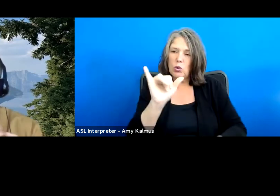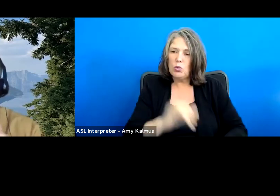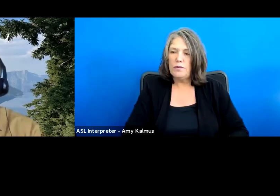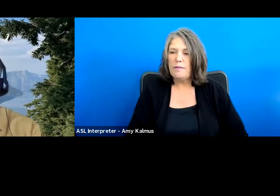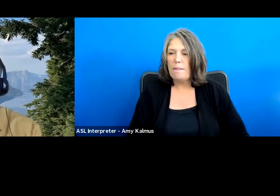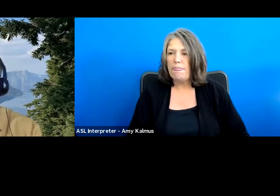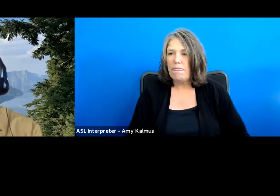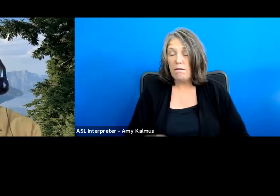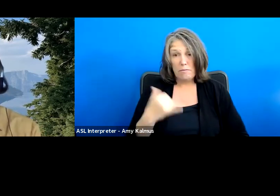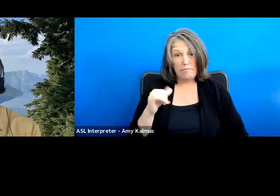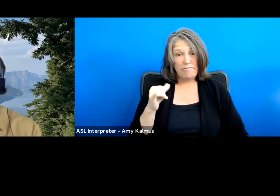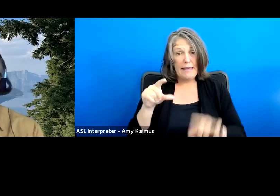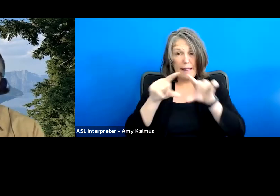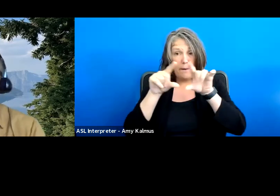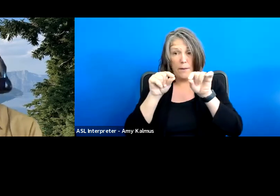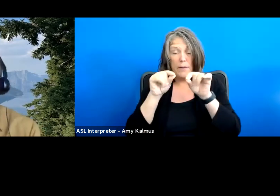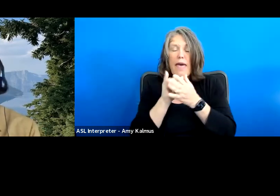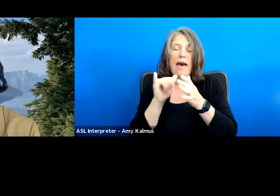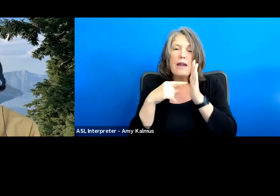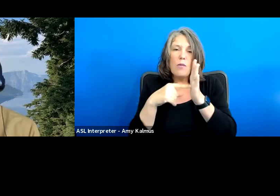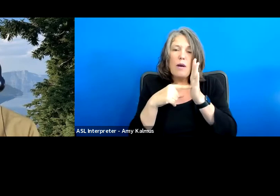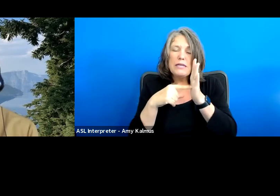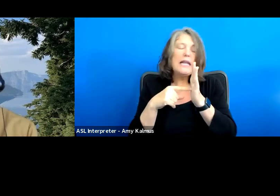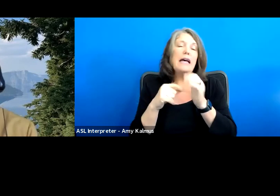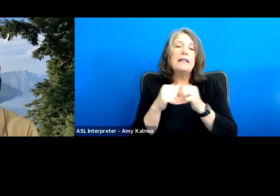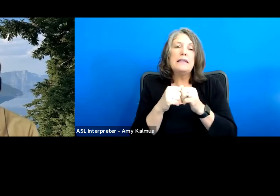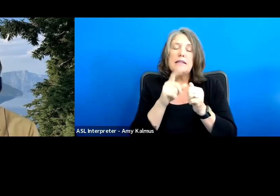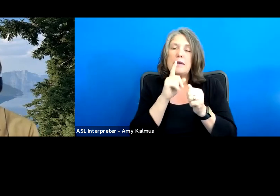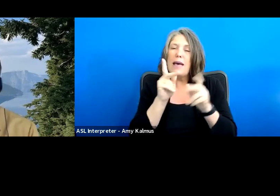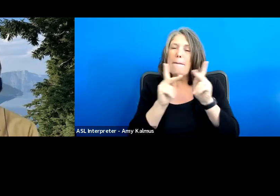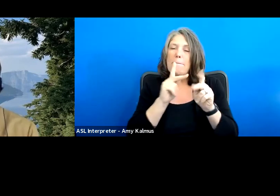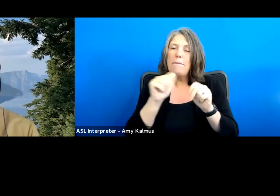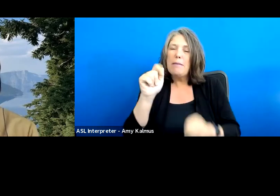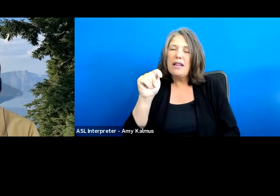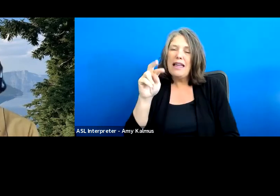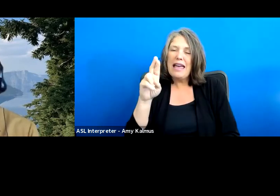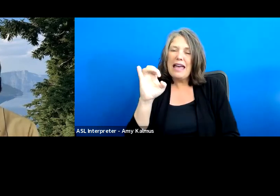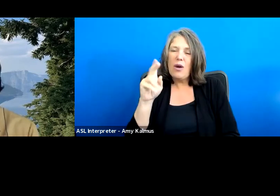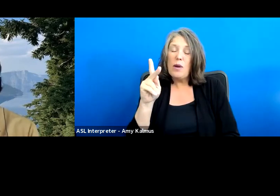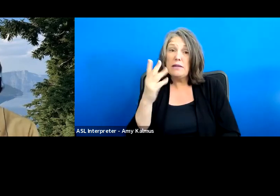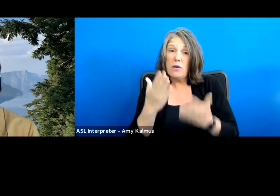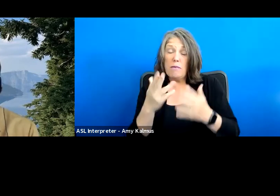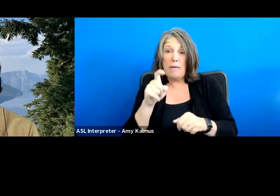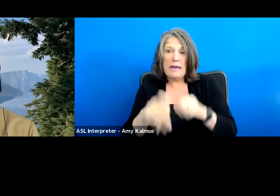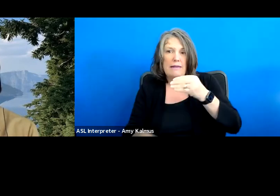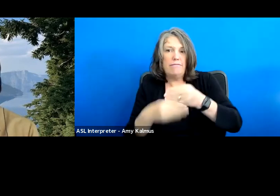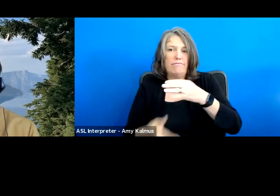The yellow area of the triangle represents those that are at risk or that might need additional monitoring and